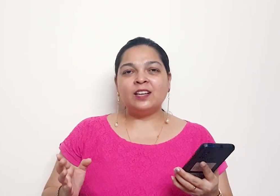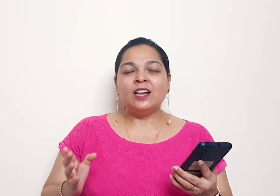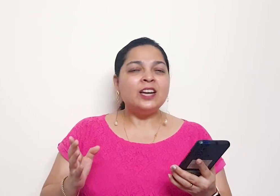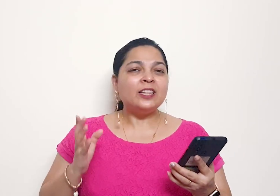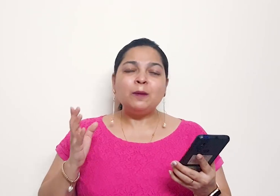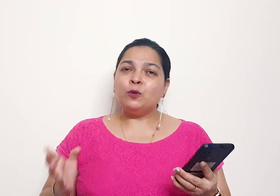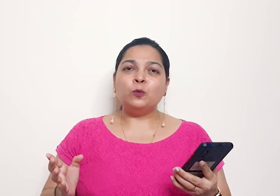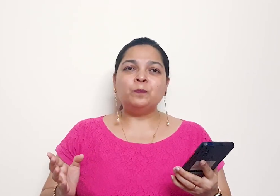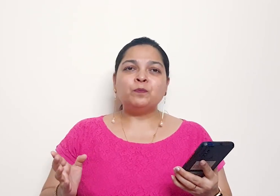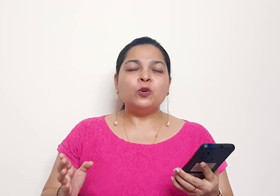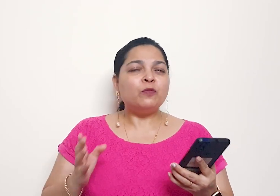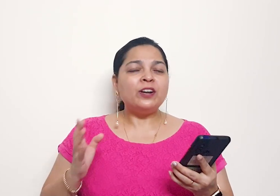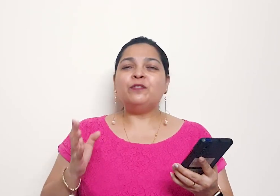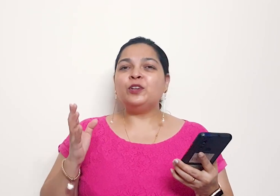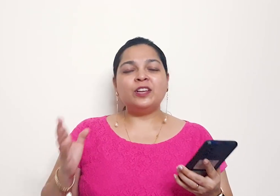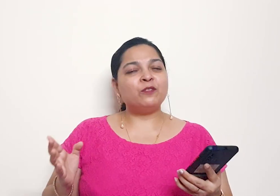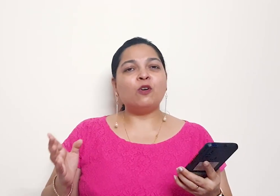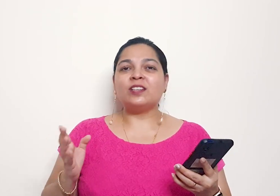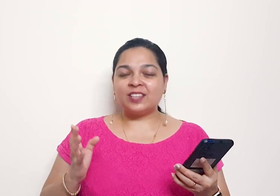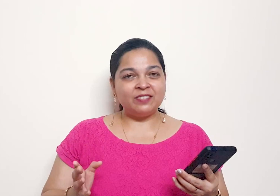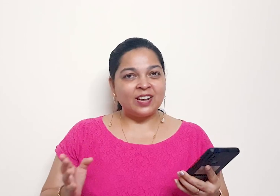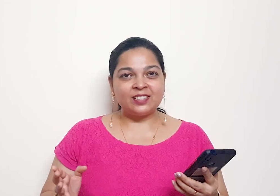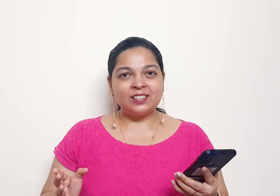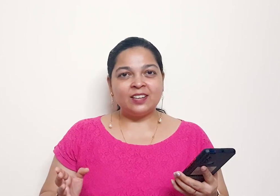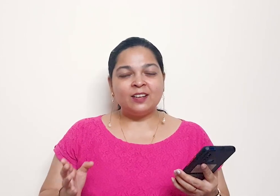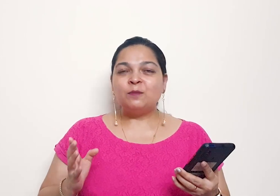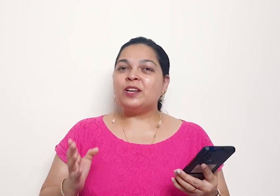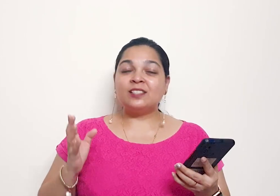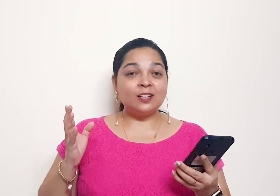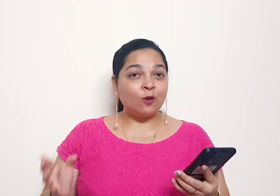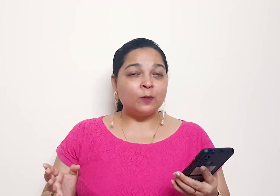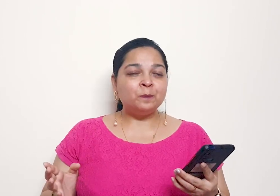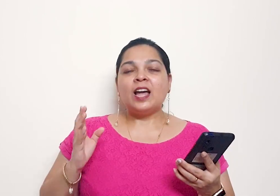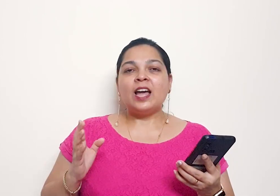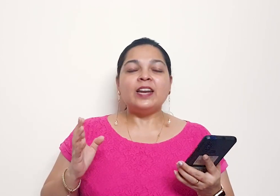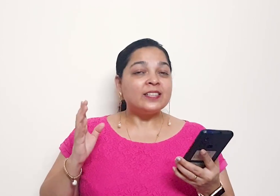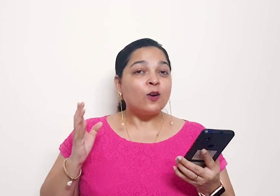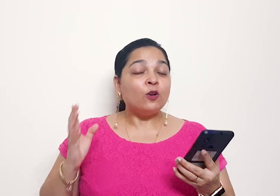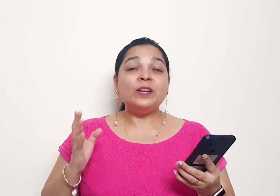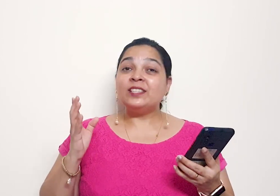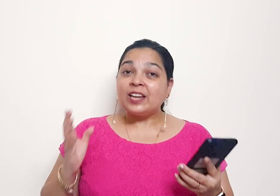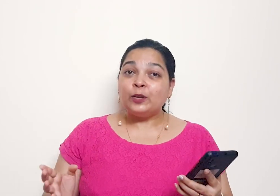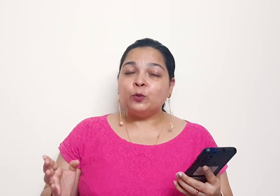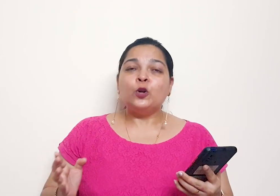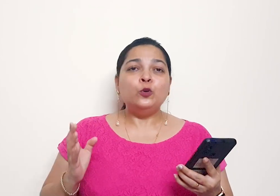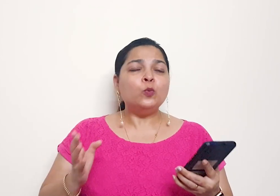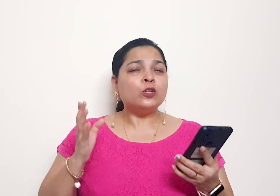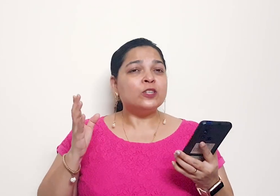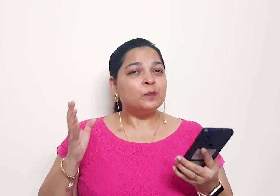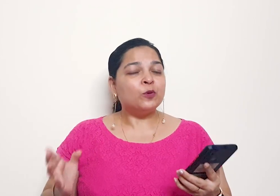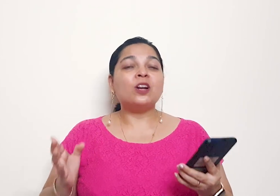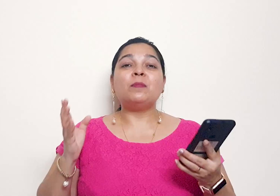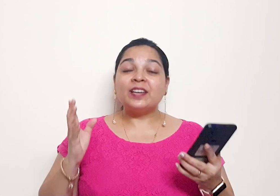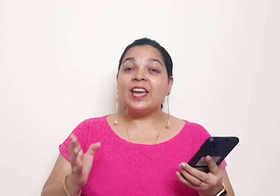friends. Let them know what a wonderful gift God has given us. Praise the Lord. And I will always tell you, do